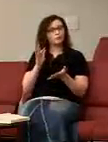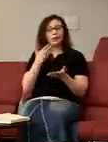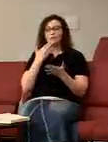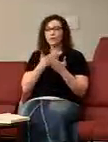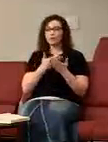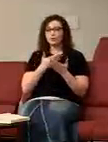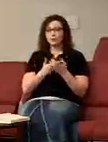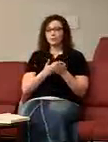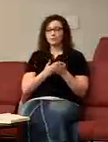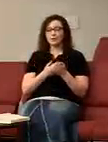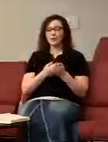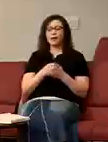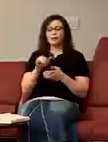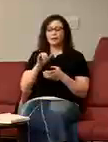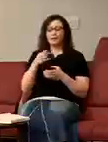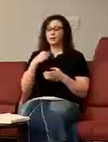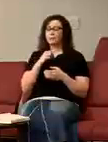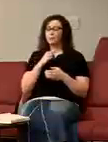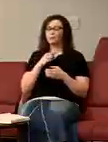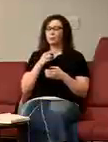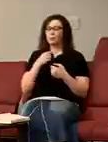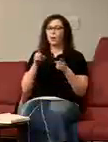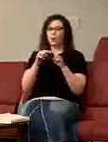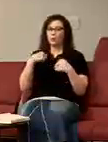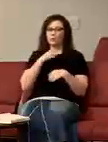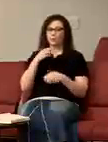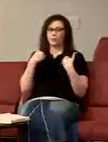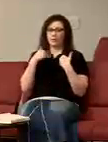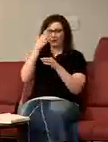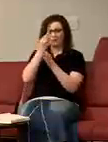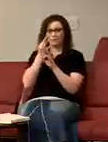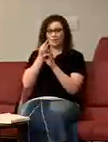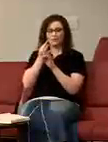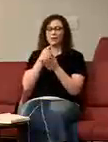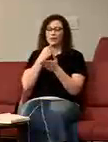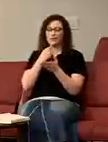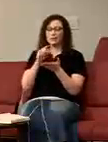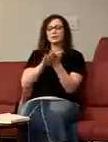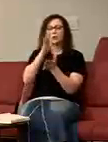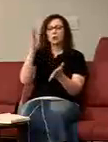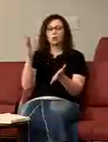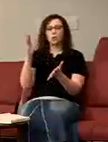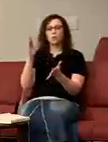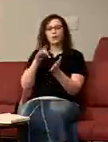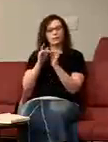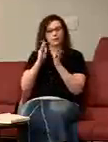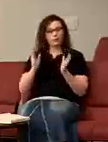have faith. And so anyway, it says here that glory of a Christian is